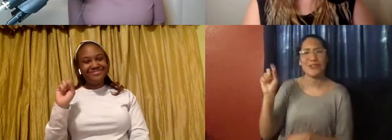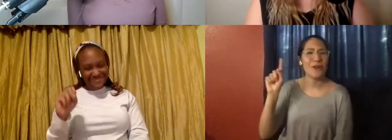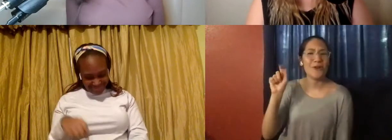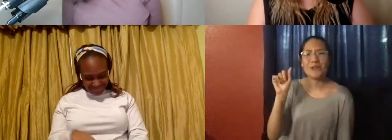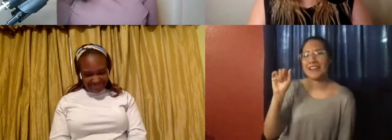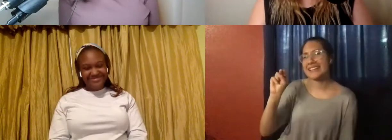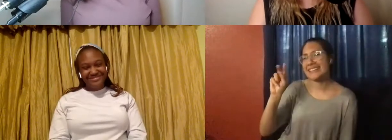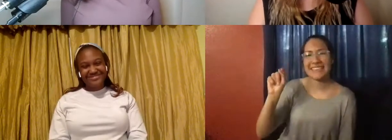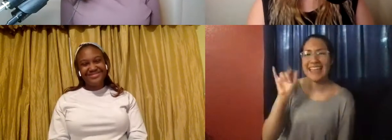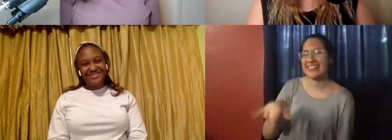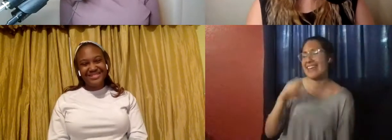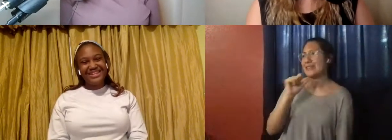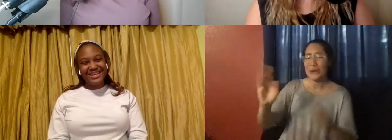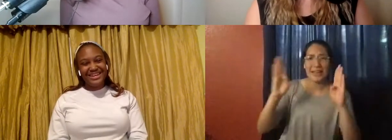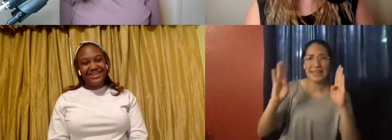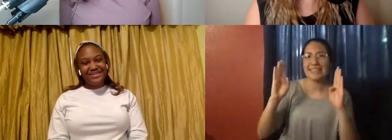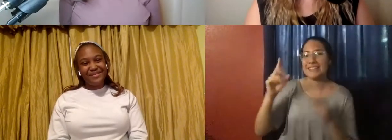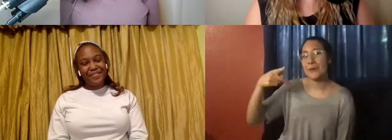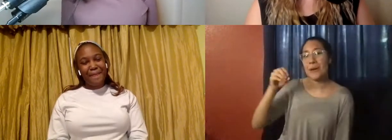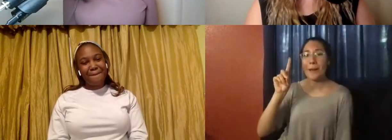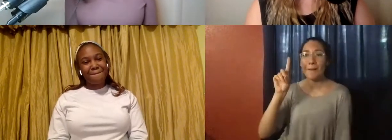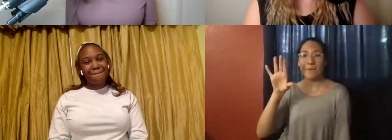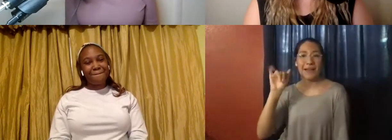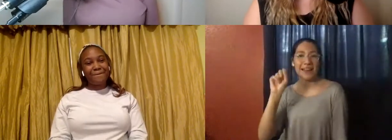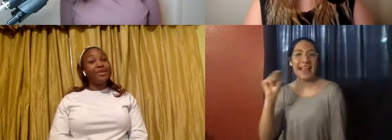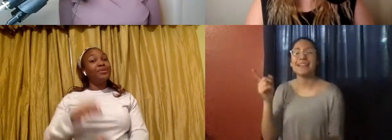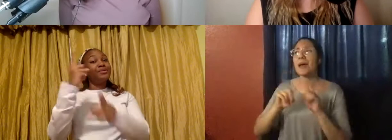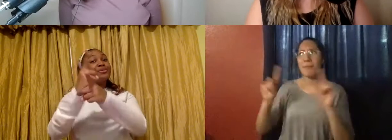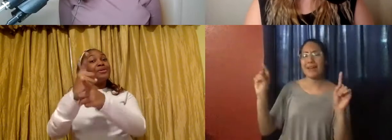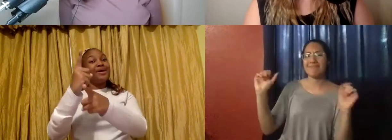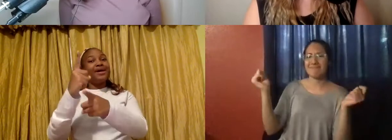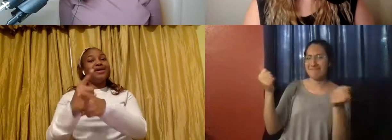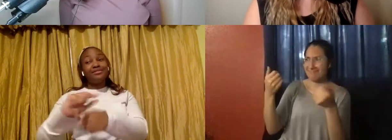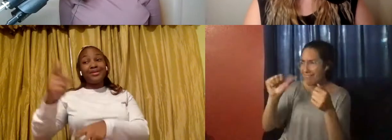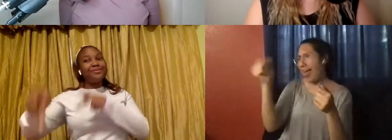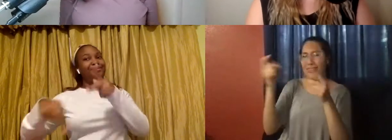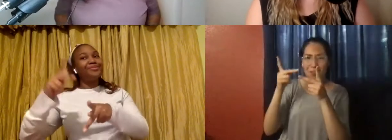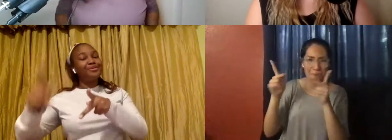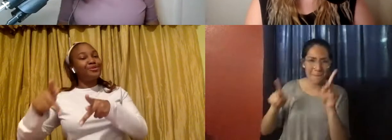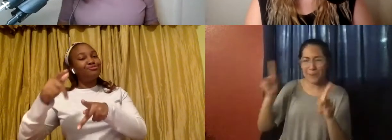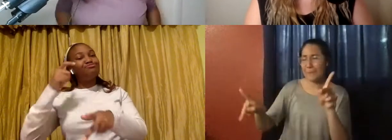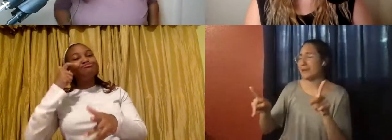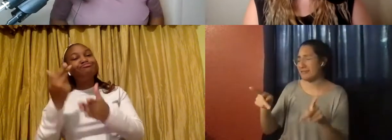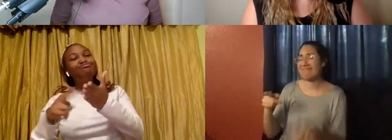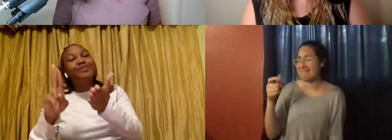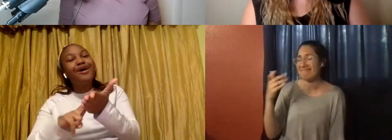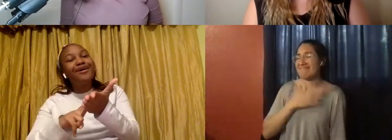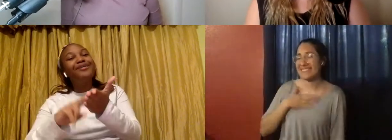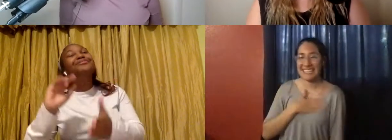podcast. But everyone else, please listen to our podcast. Right. Yeah. But everyone else, please subscribe.